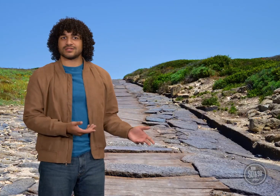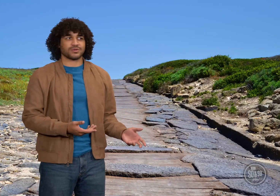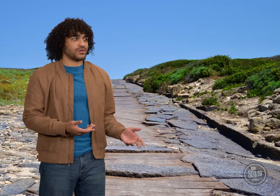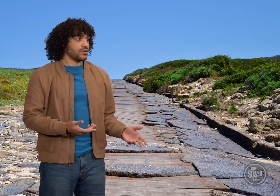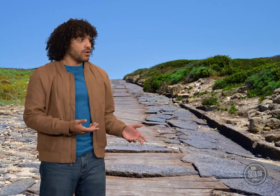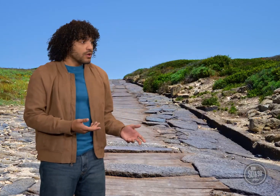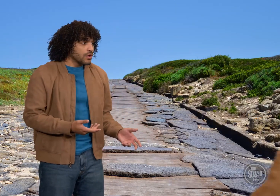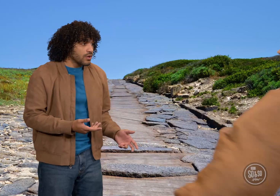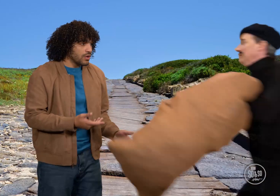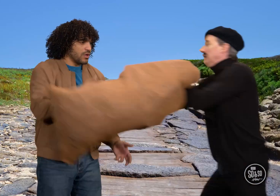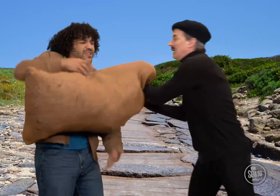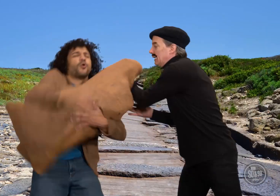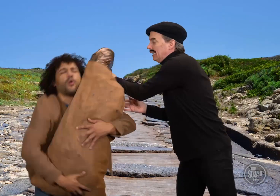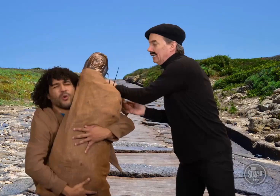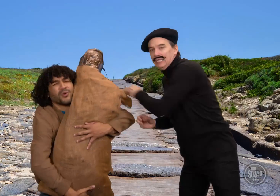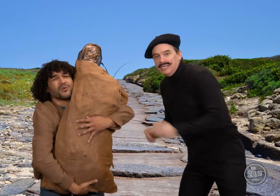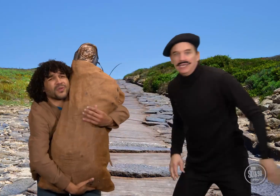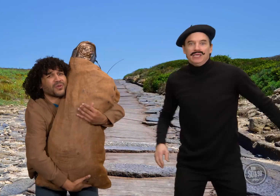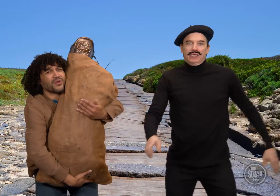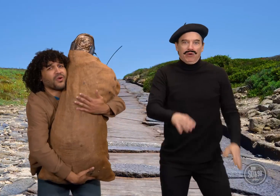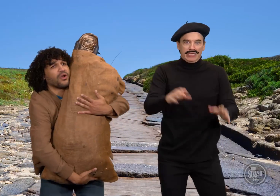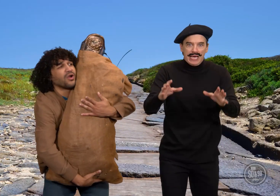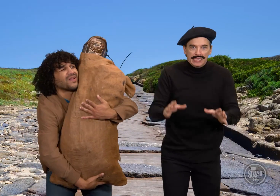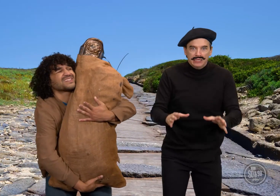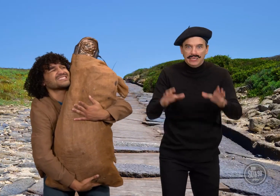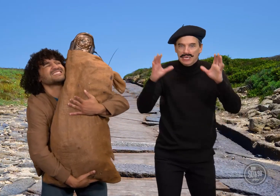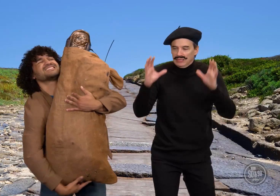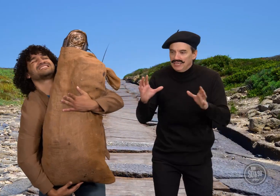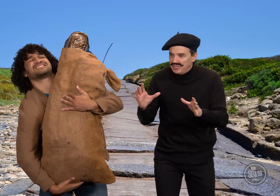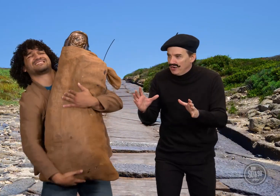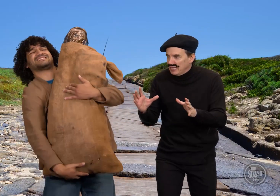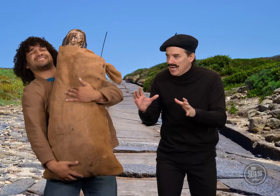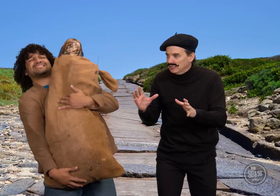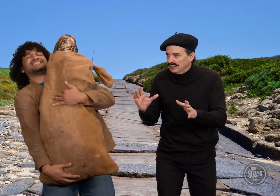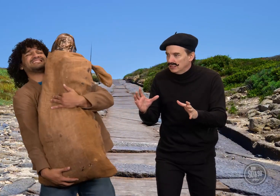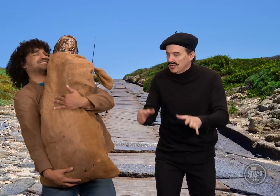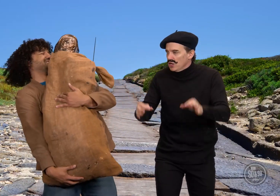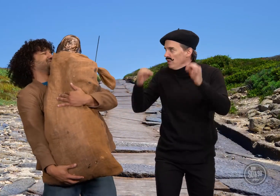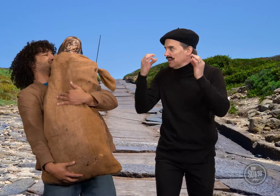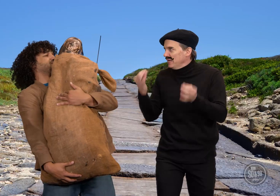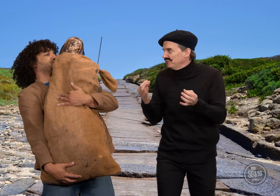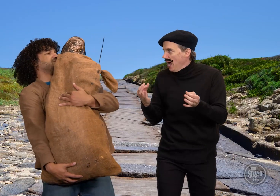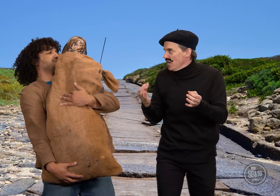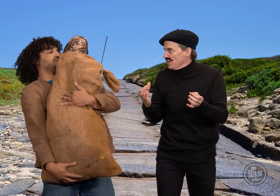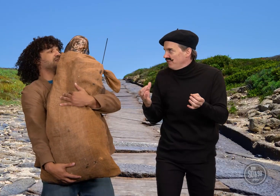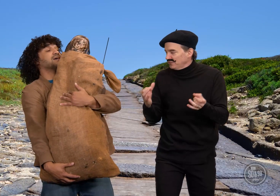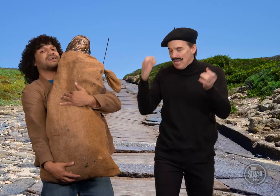um hold this okay let's hear it again with a big smile on your face hi